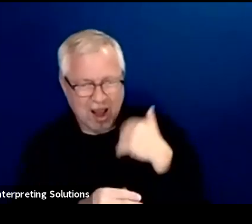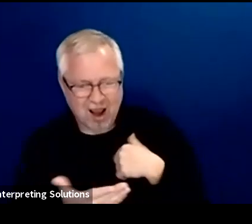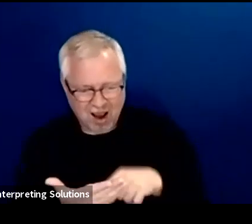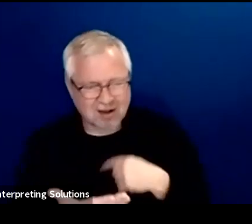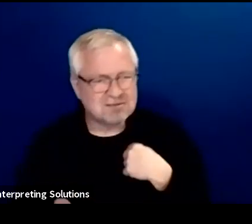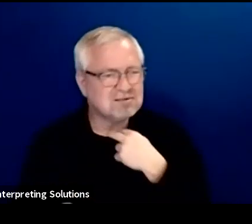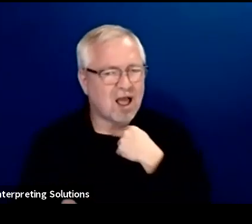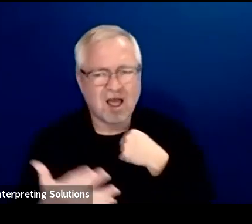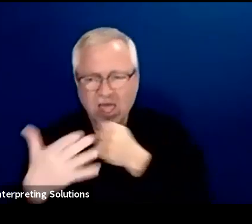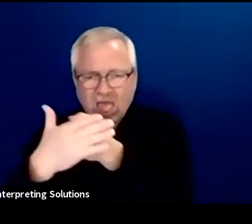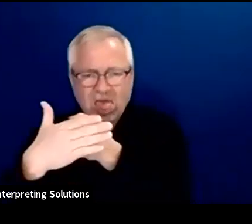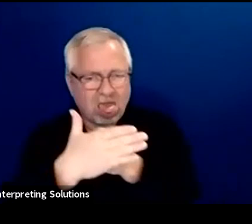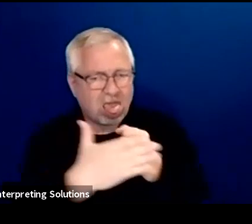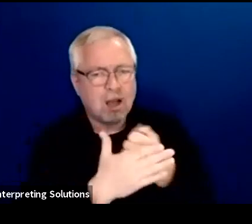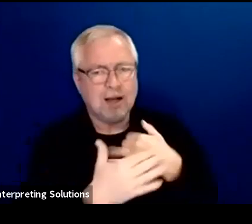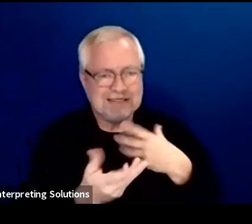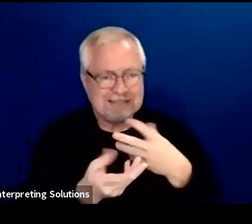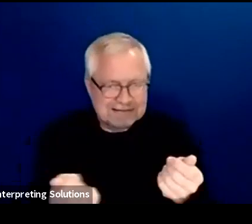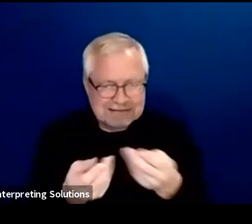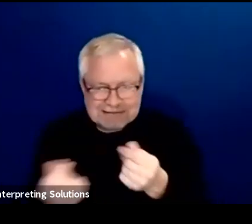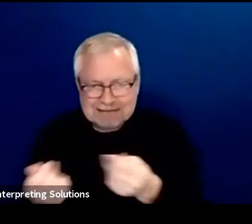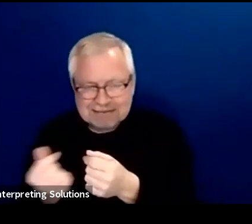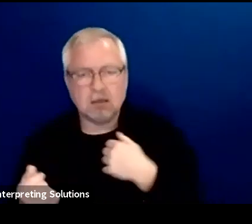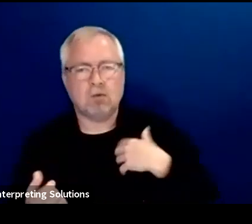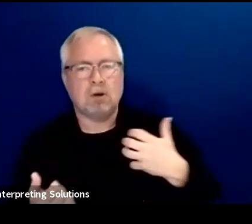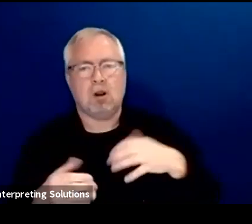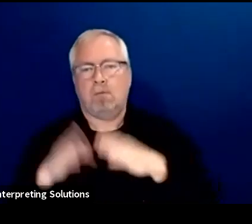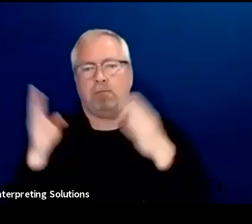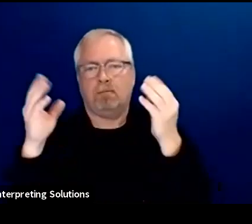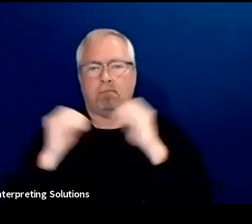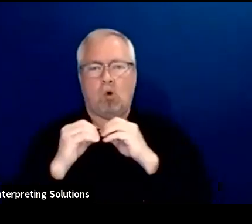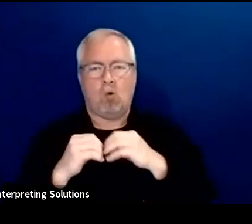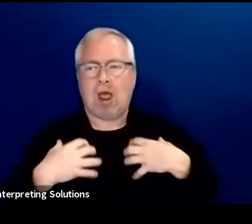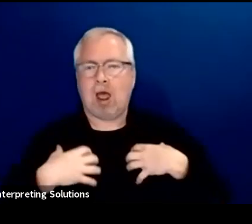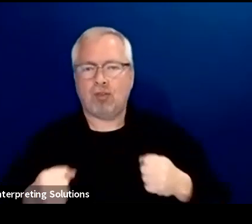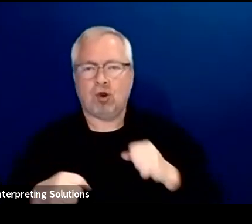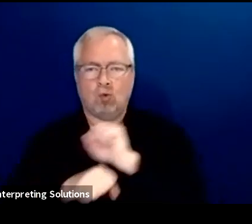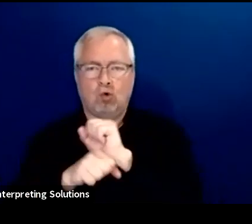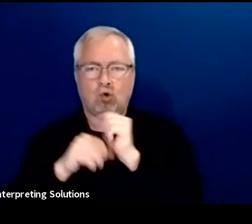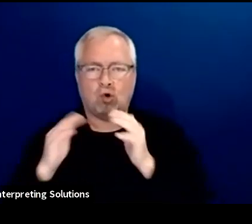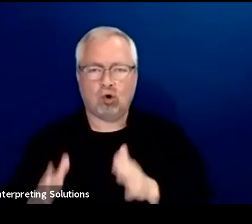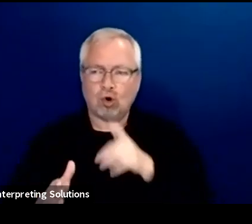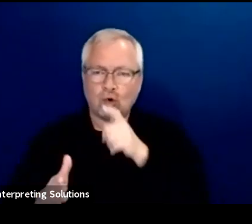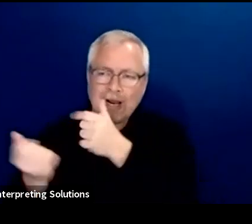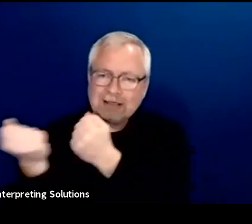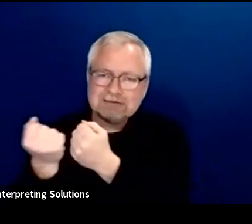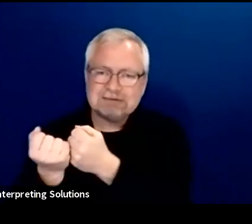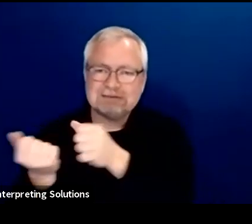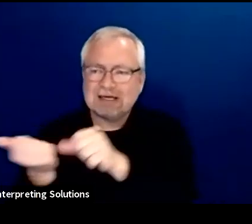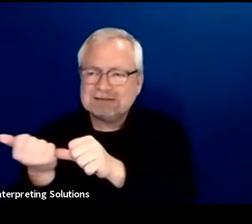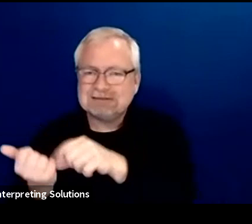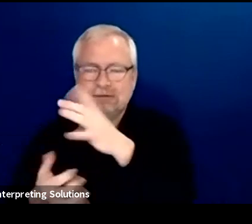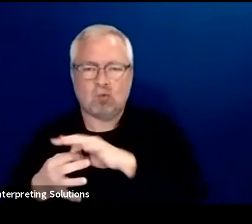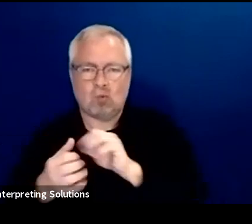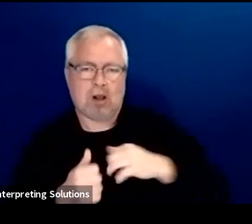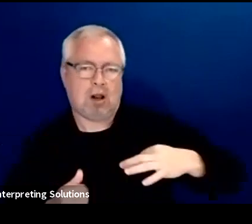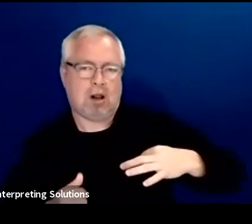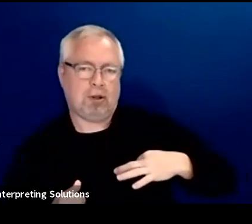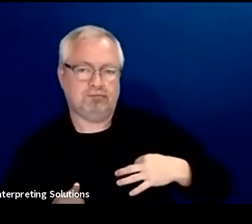to open up more time for our call center to help workers who need assistance with the application. So we do have our info line open again